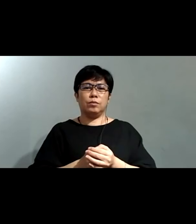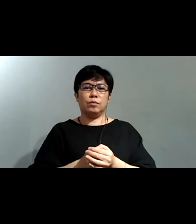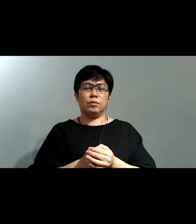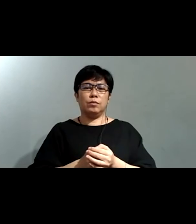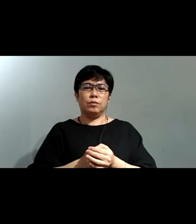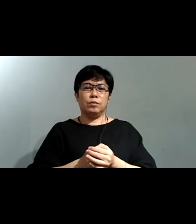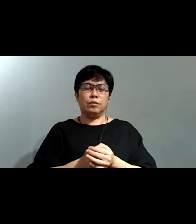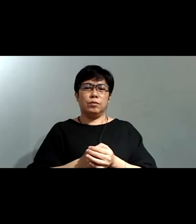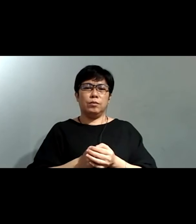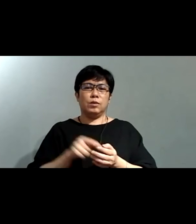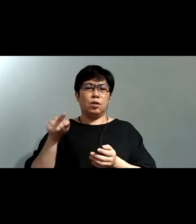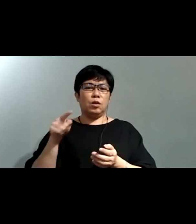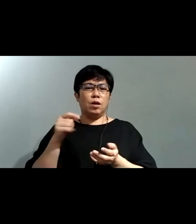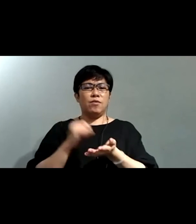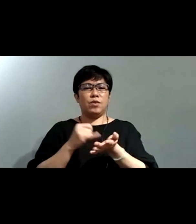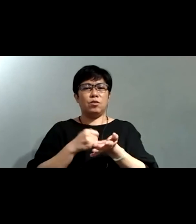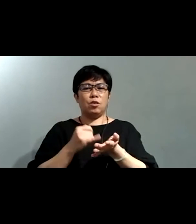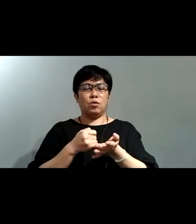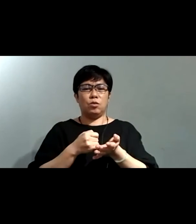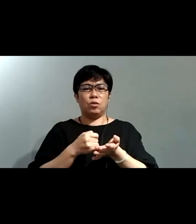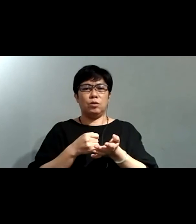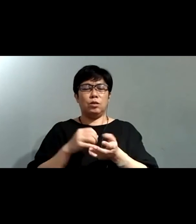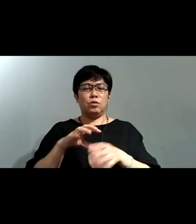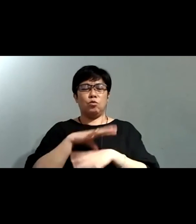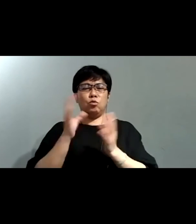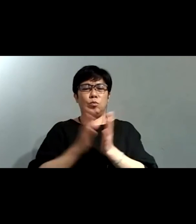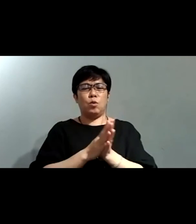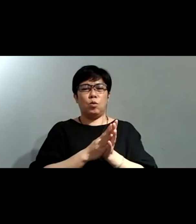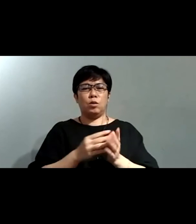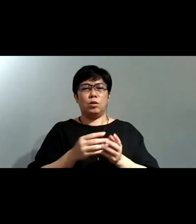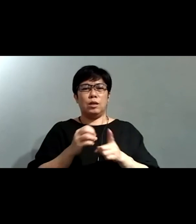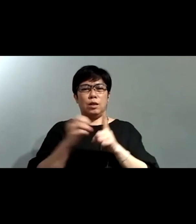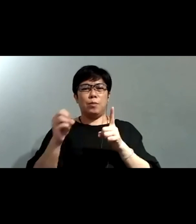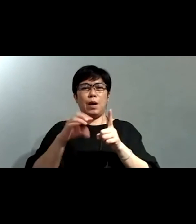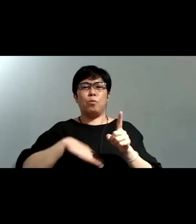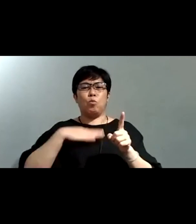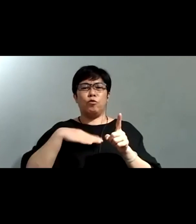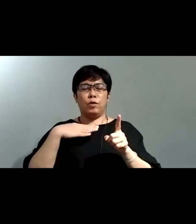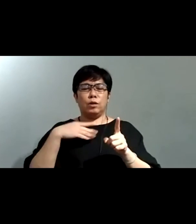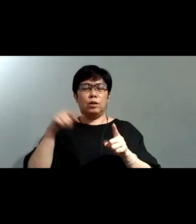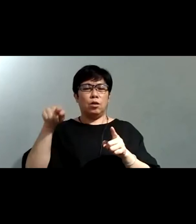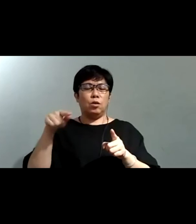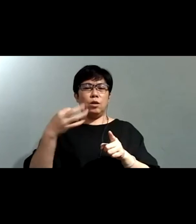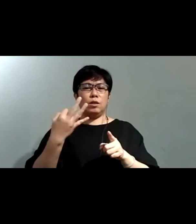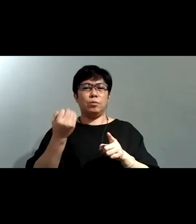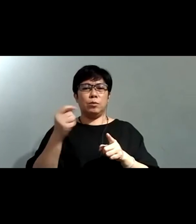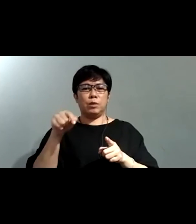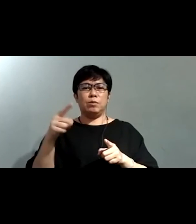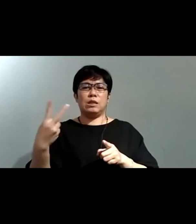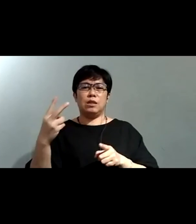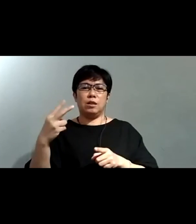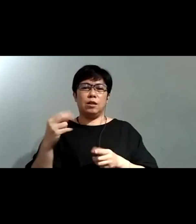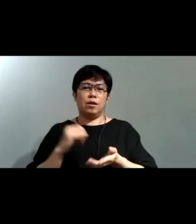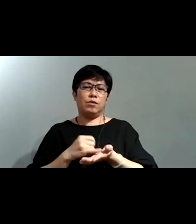30.2 in the overall rating out of 100. And most astonishing is that more